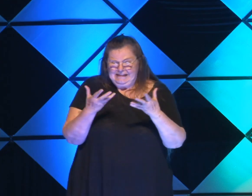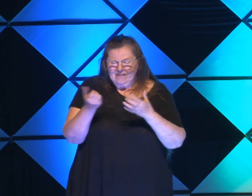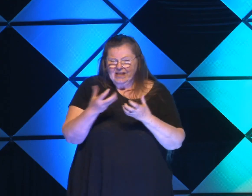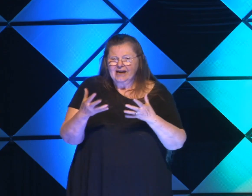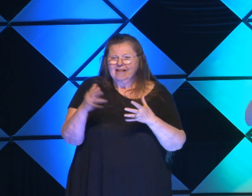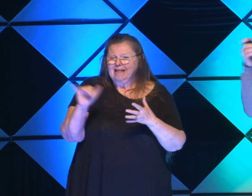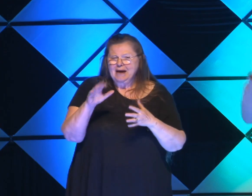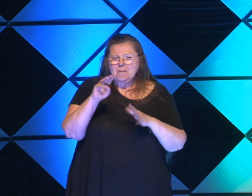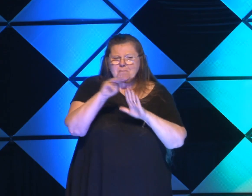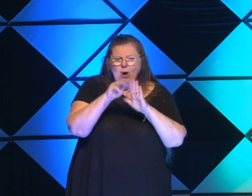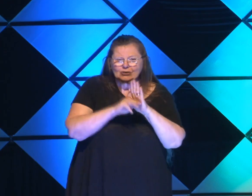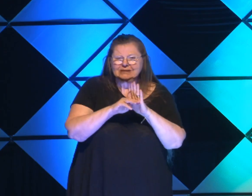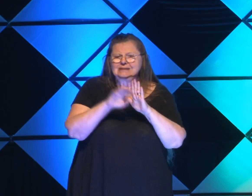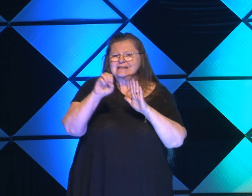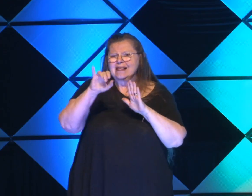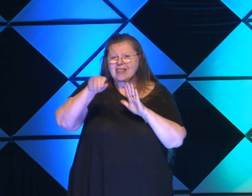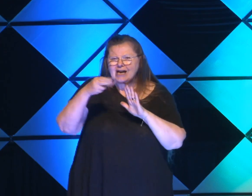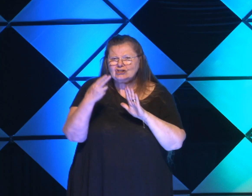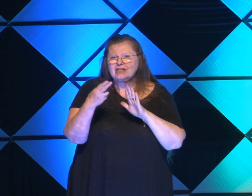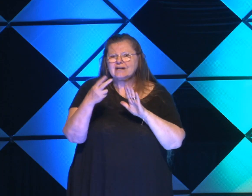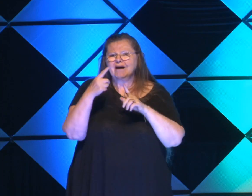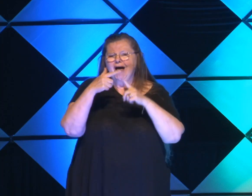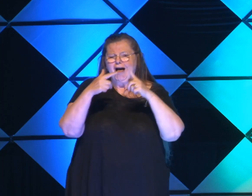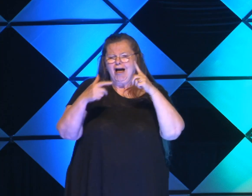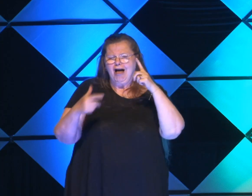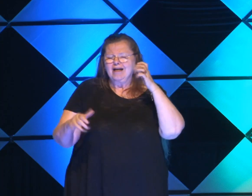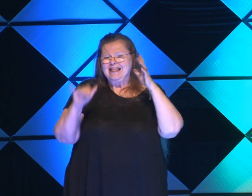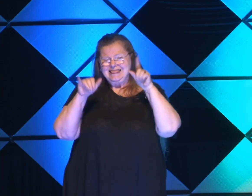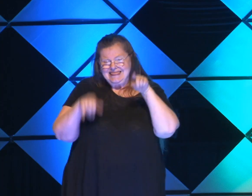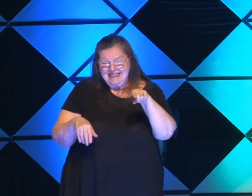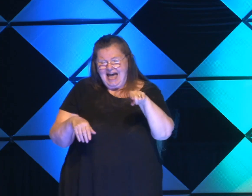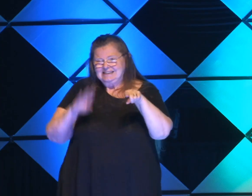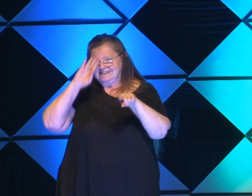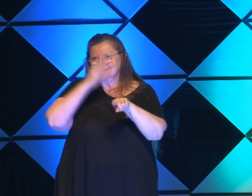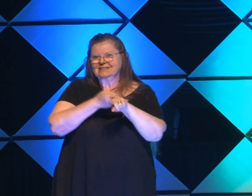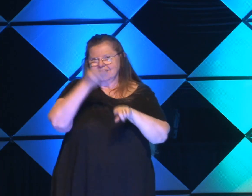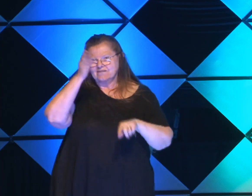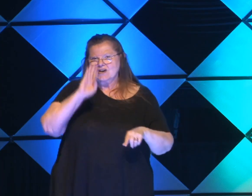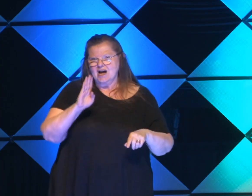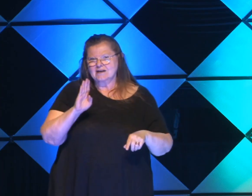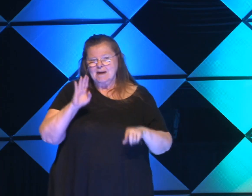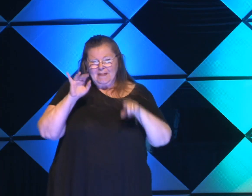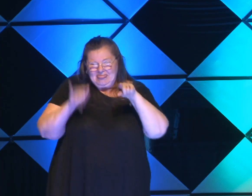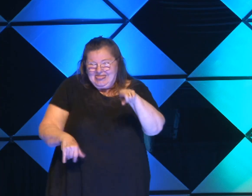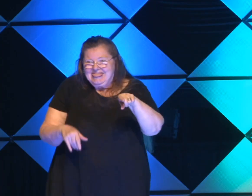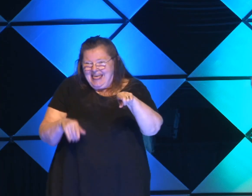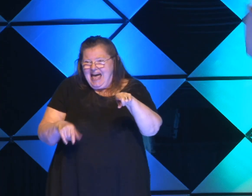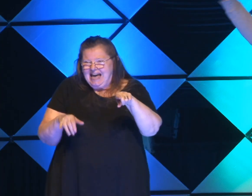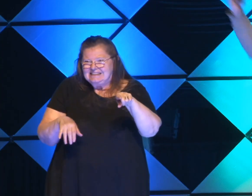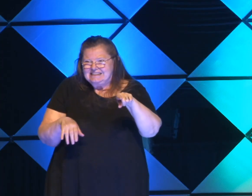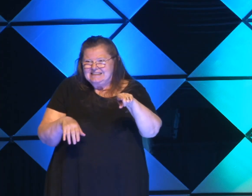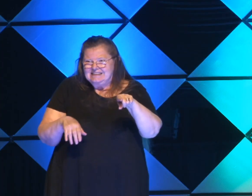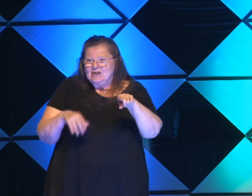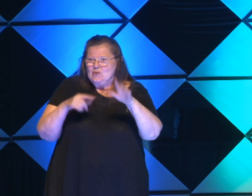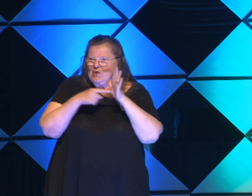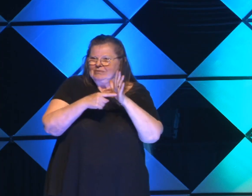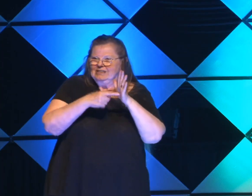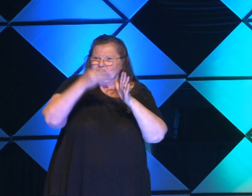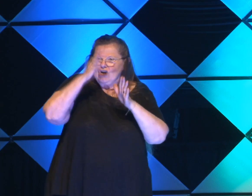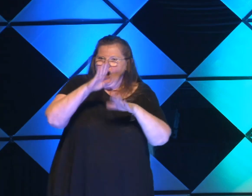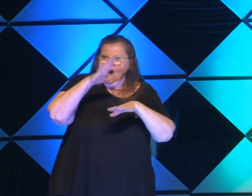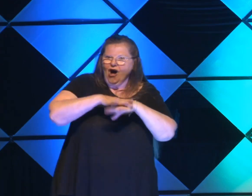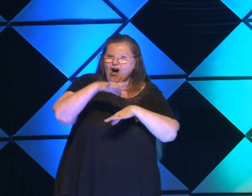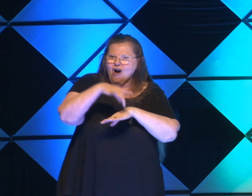big as Elijah, all these things. This is the Son of God. This represents God on earth,